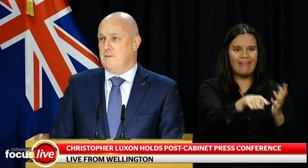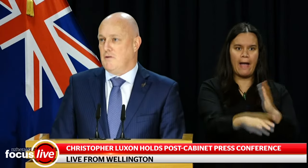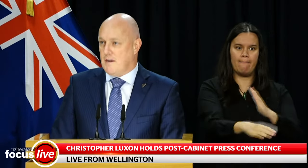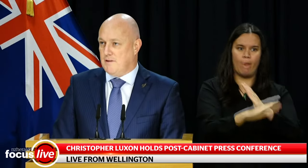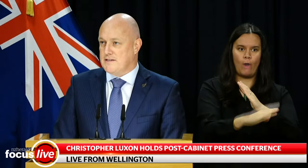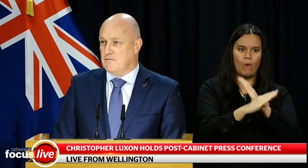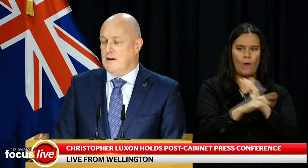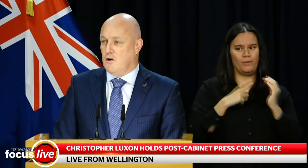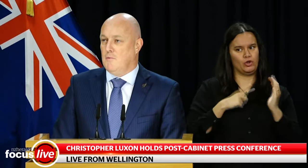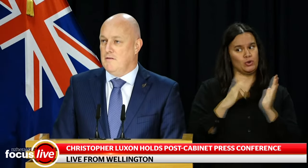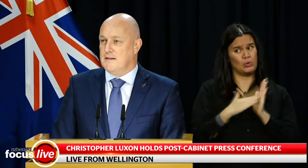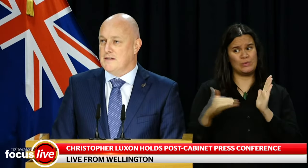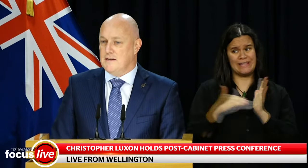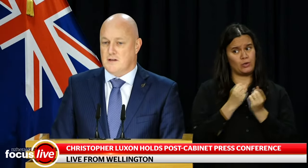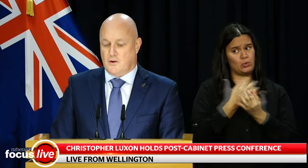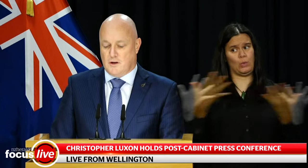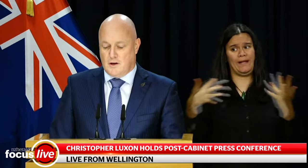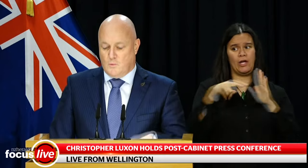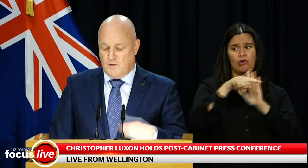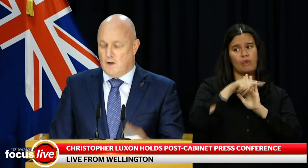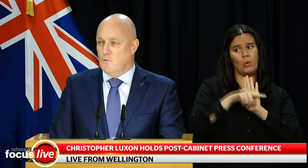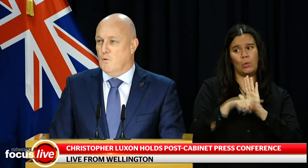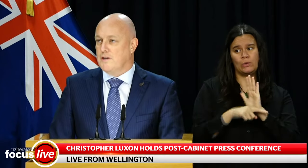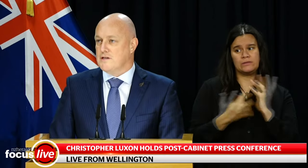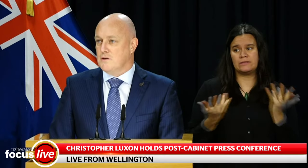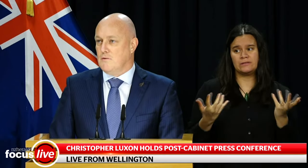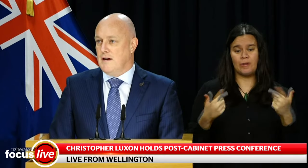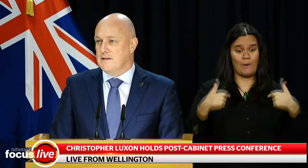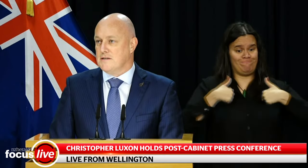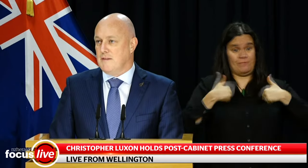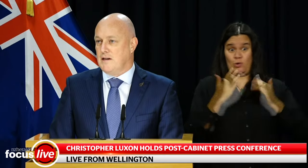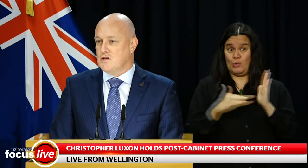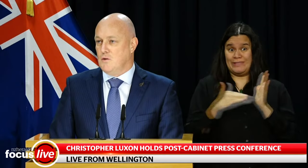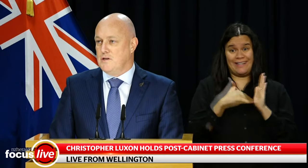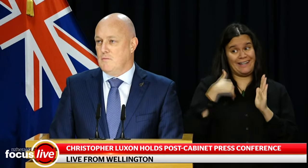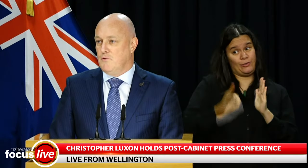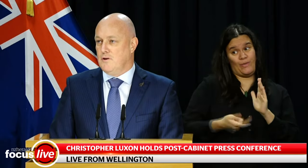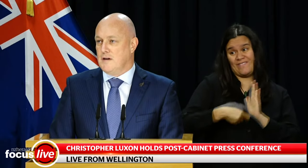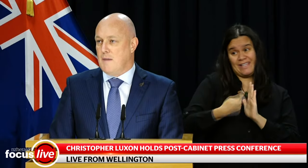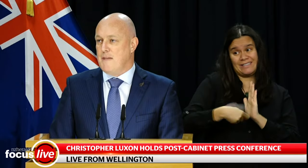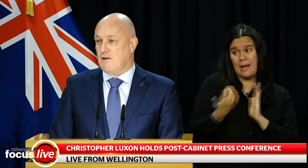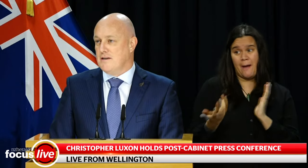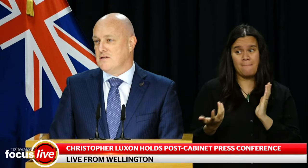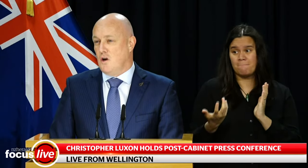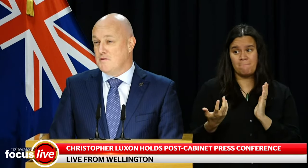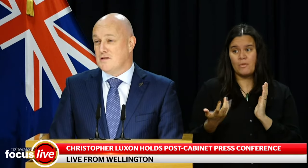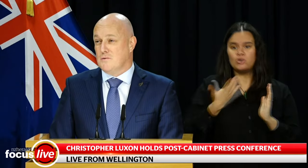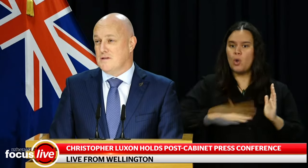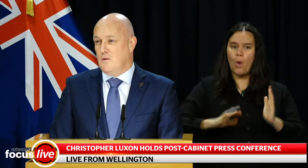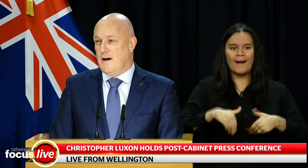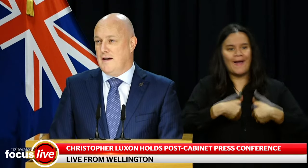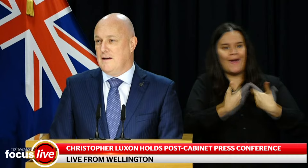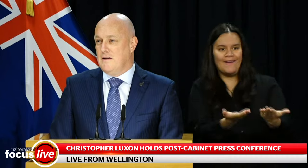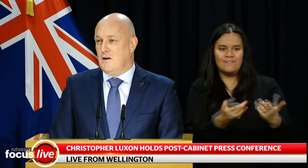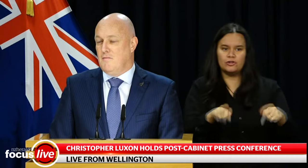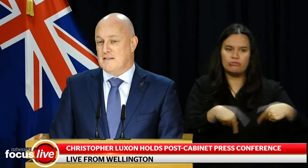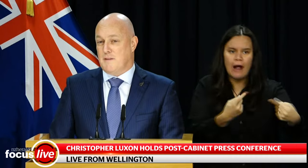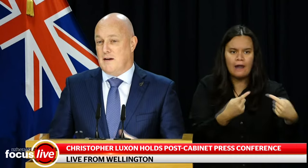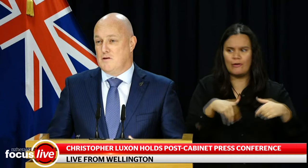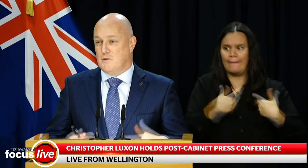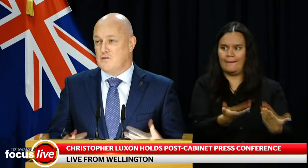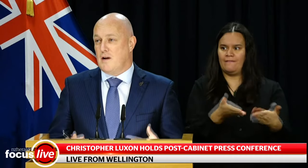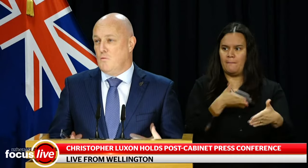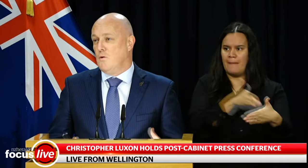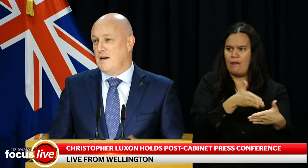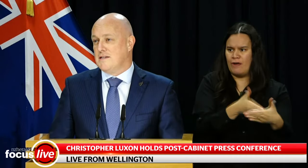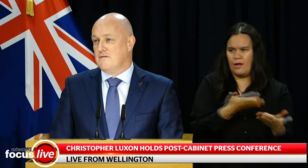I want this to be a great place to run a global event at. So we've got more work to do around making sure we don't put barriers and obstacles in the way of us